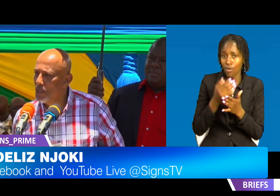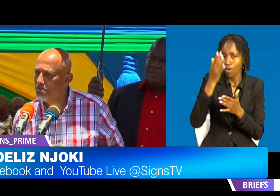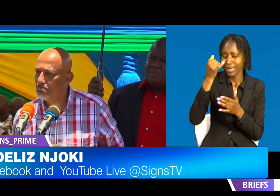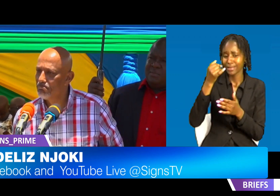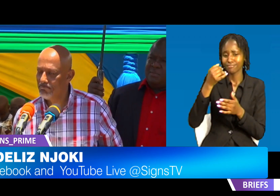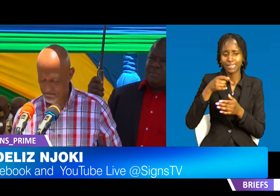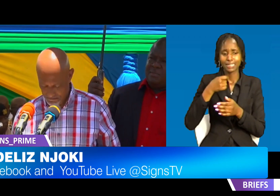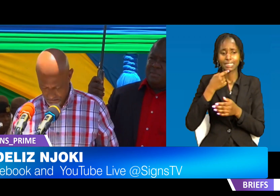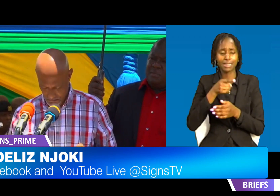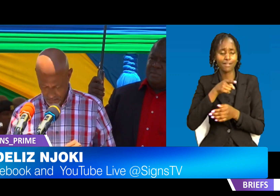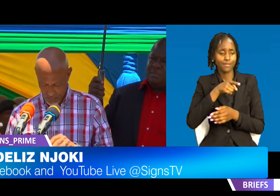him.